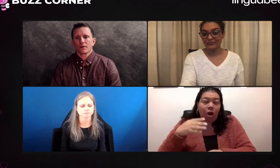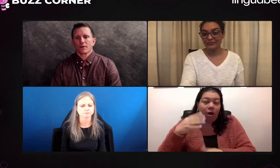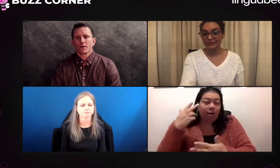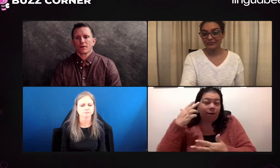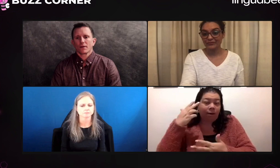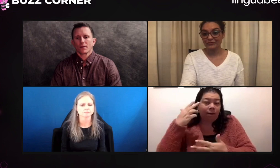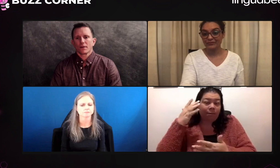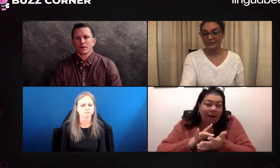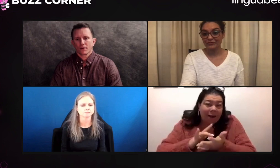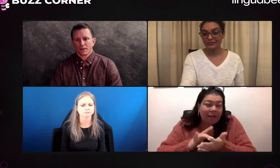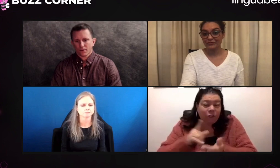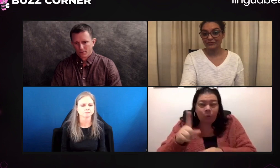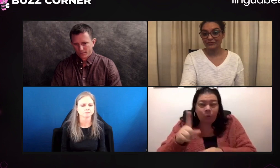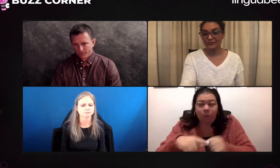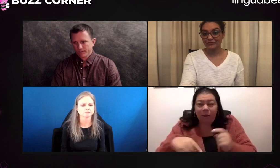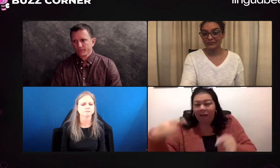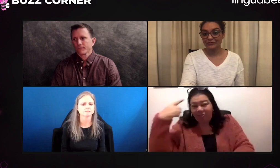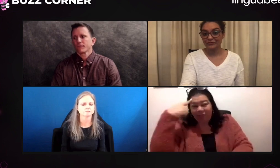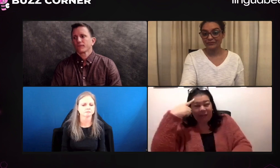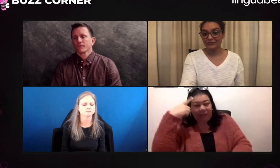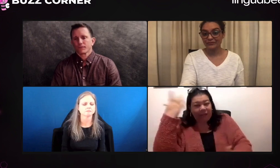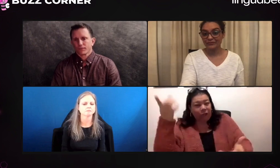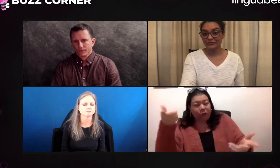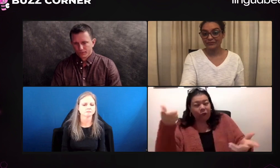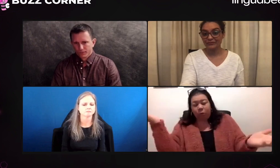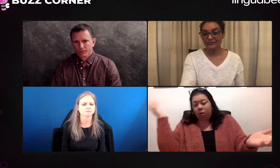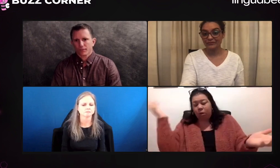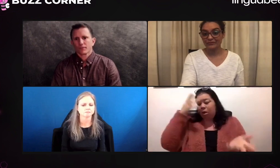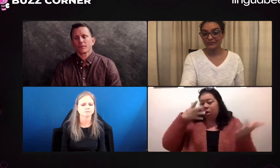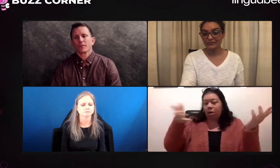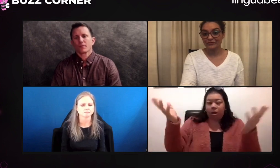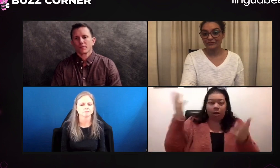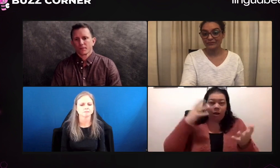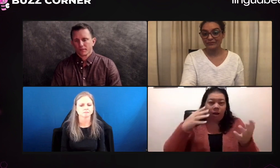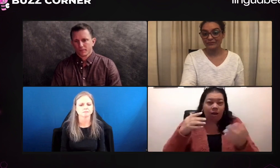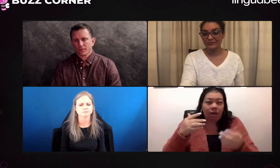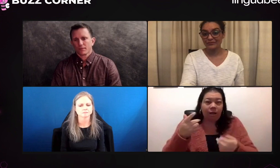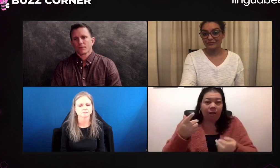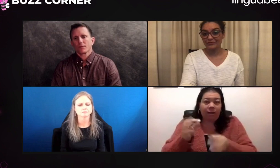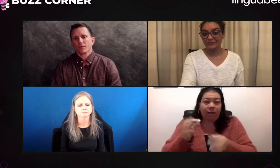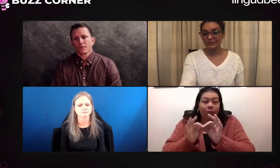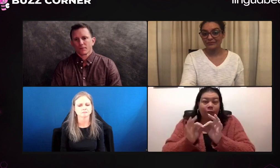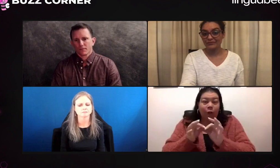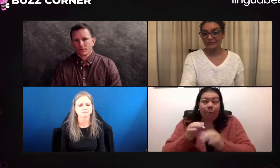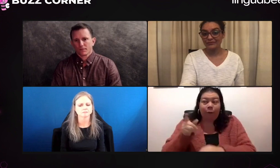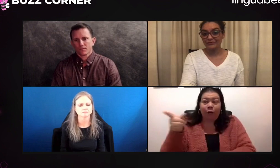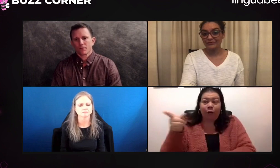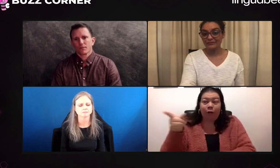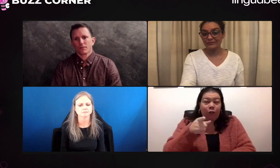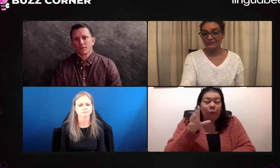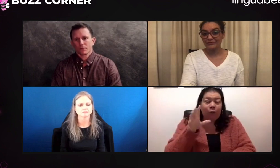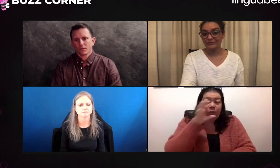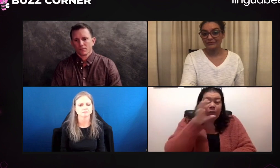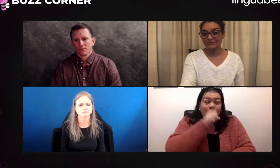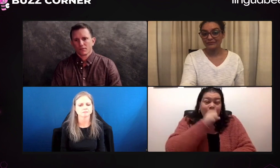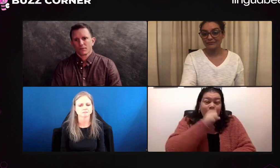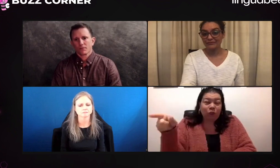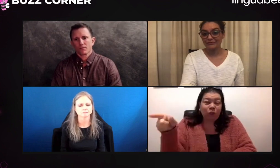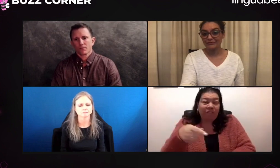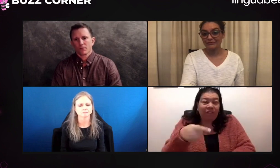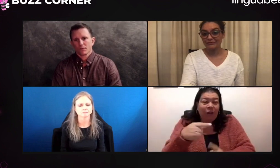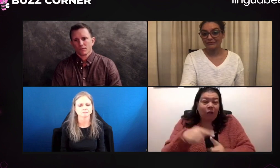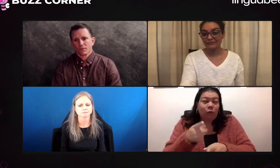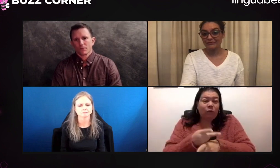room, you're sick, you're not well, there's medication that comes into play, you can feel disoriented. And if you